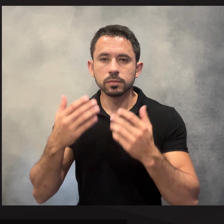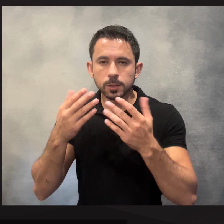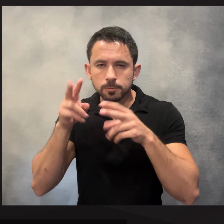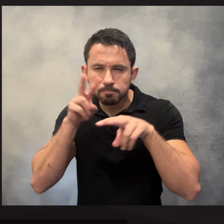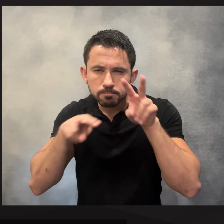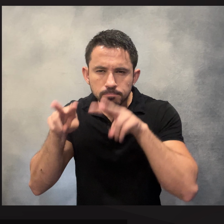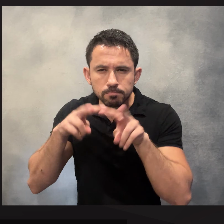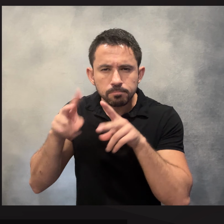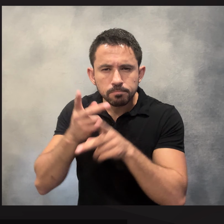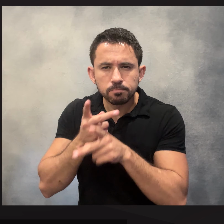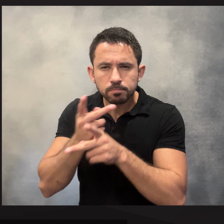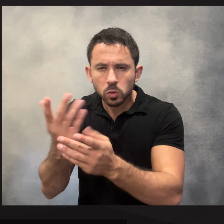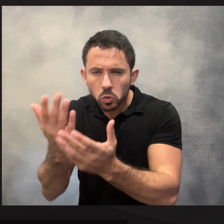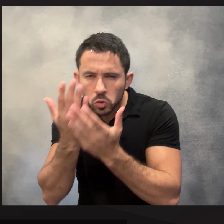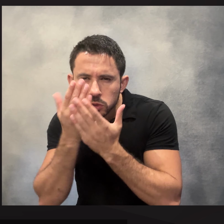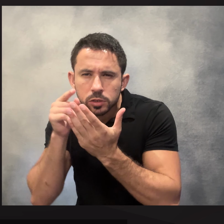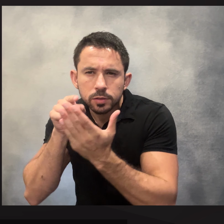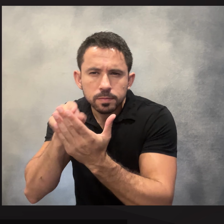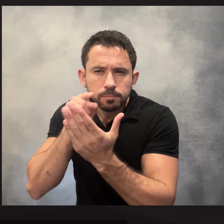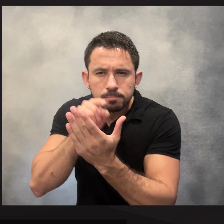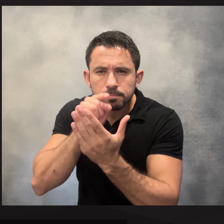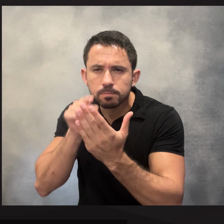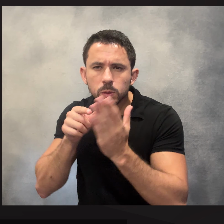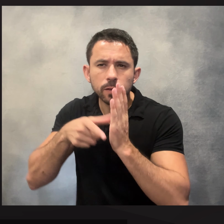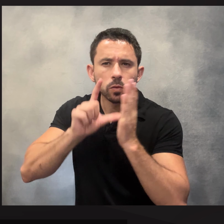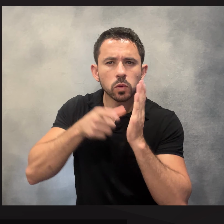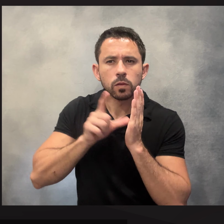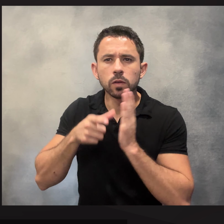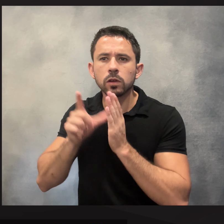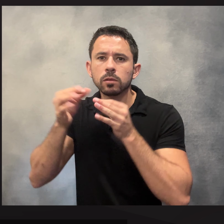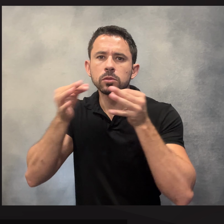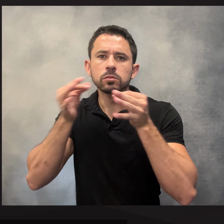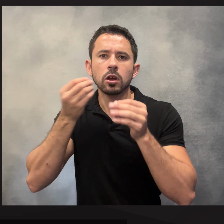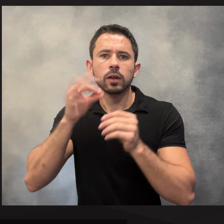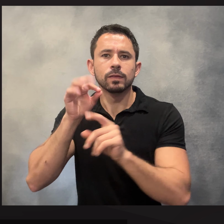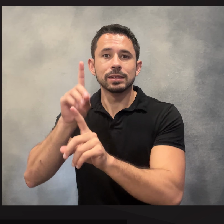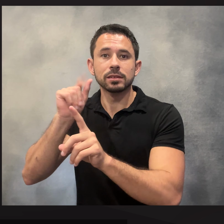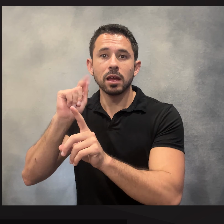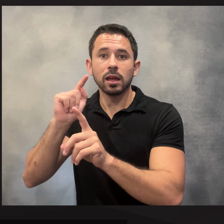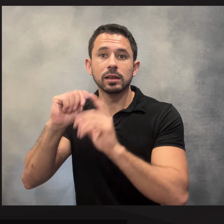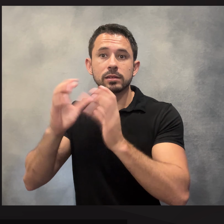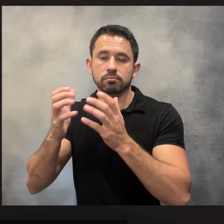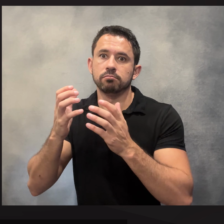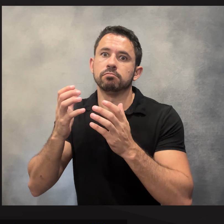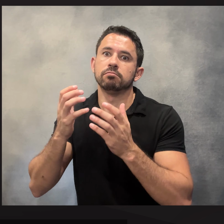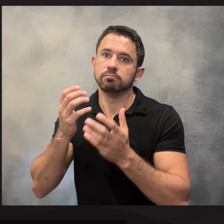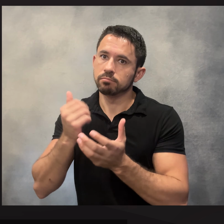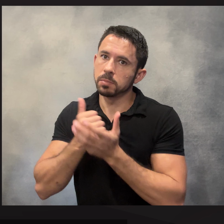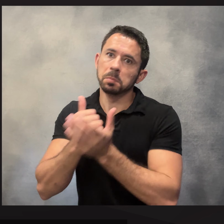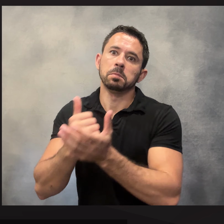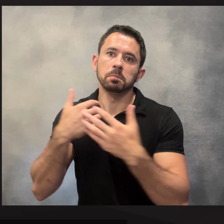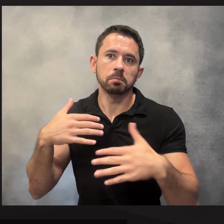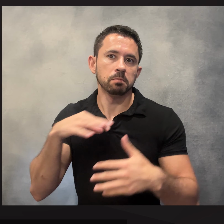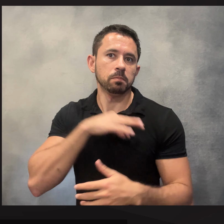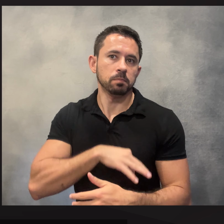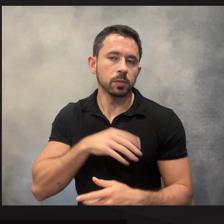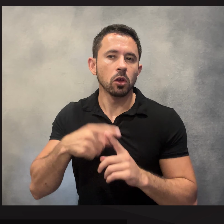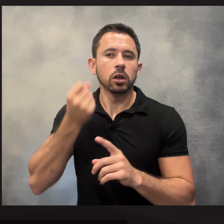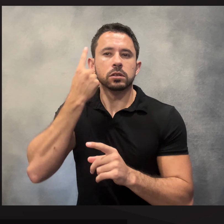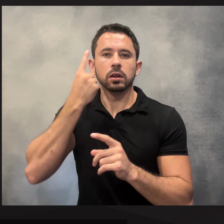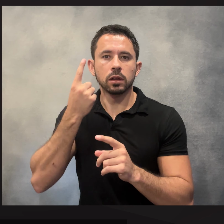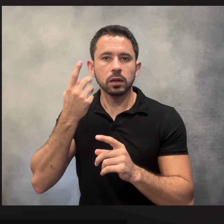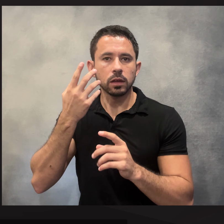Closely reviewing the description of the data set is helpful to understand if you've indeed found the information you're looking for.